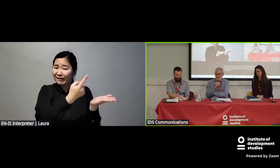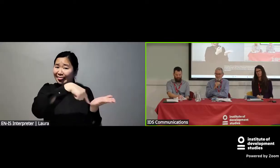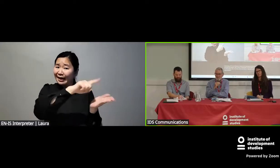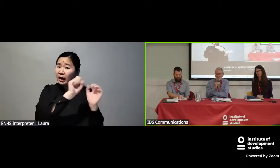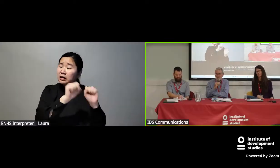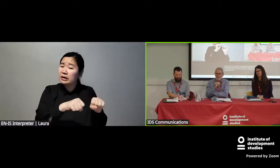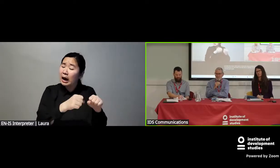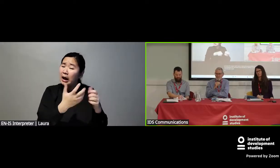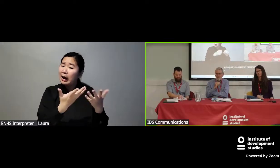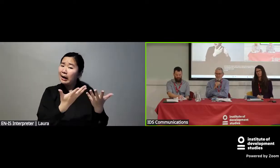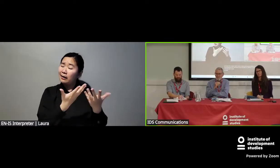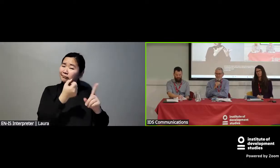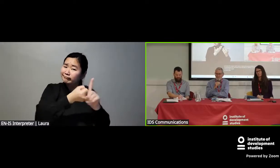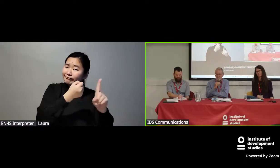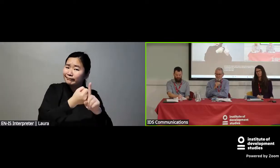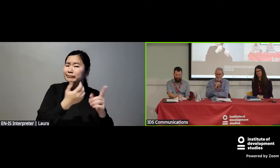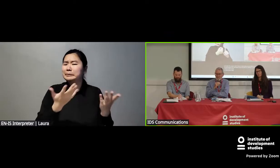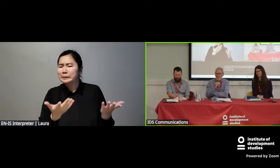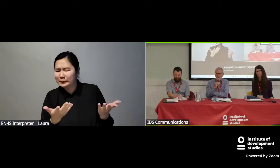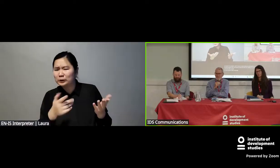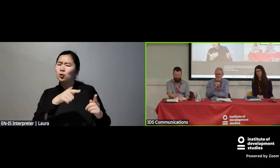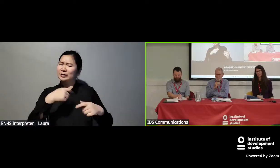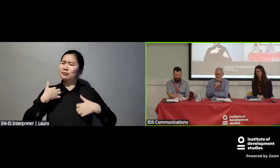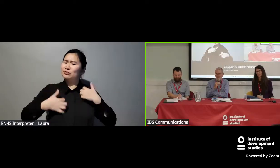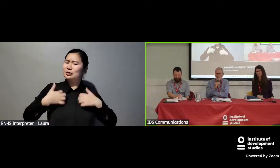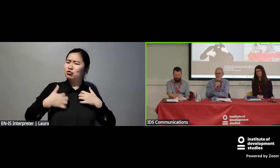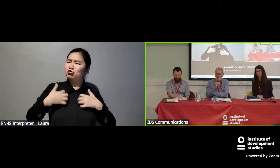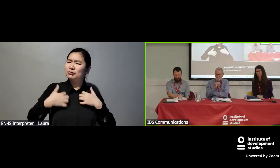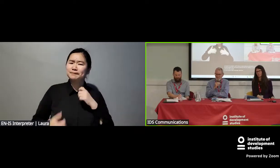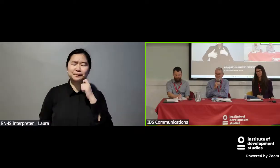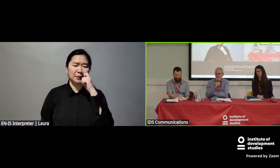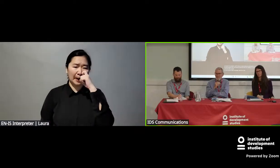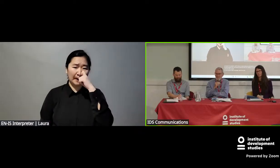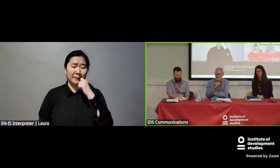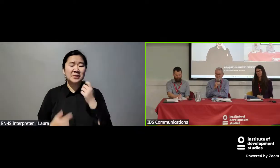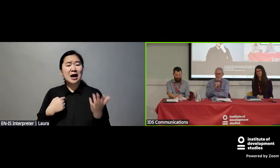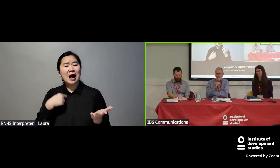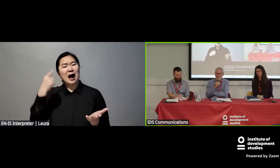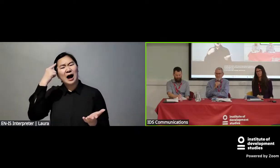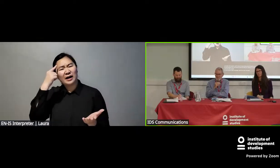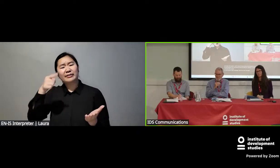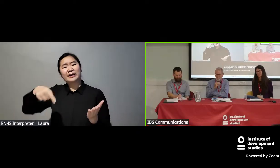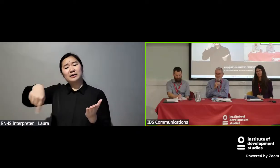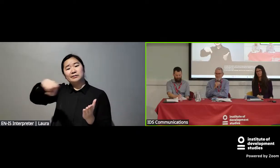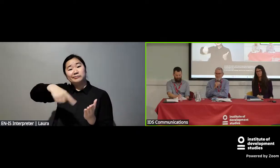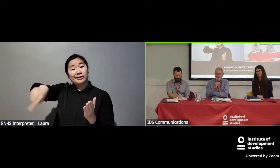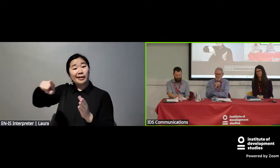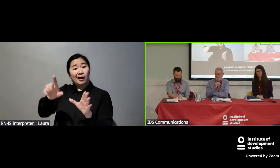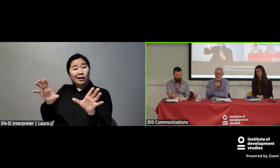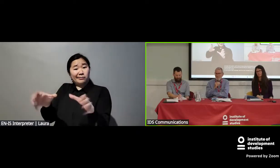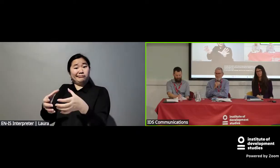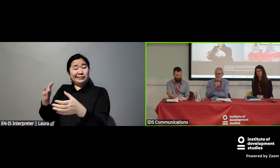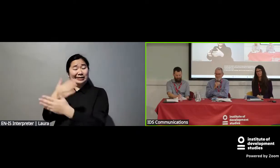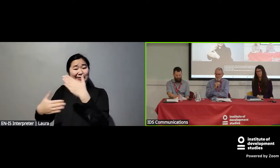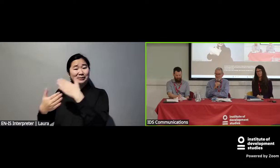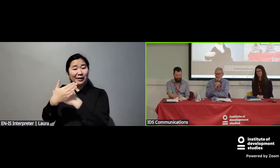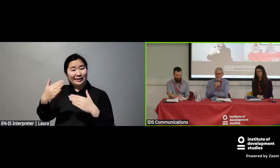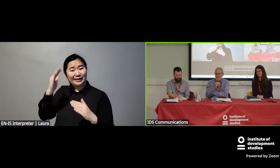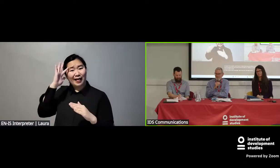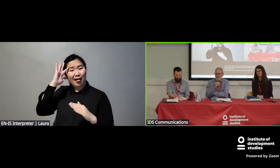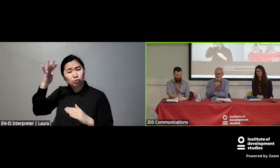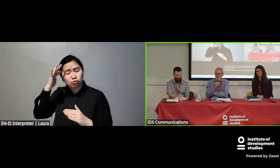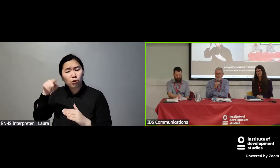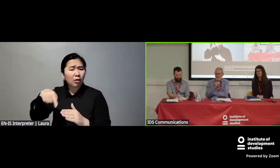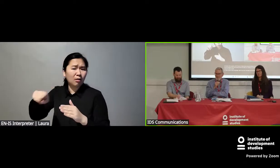for the deaf. So we need to think very broadly about the types of support that need to be provided for these most marginalised groups.